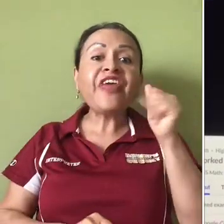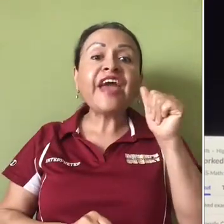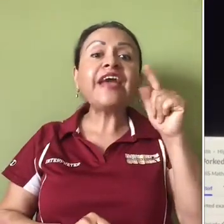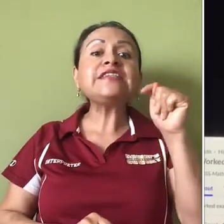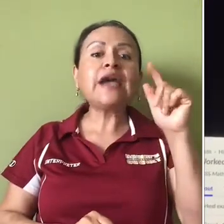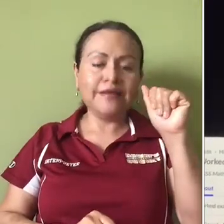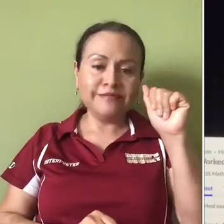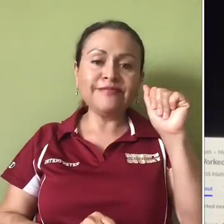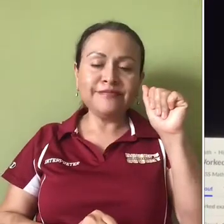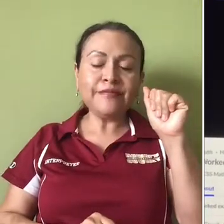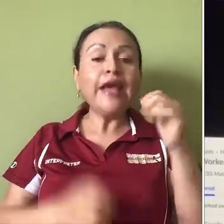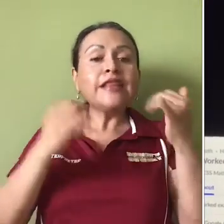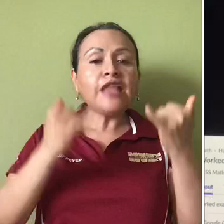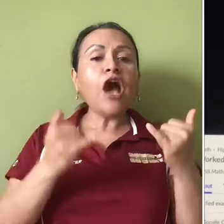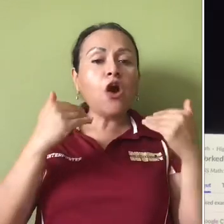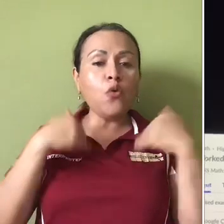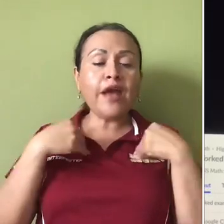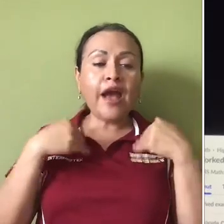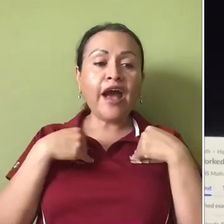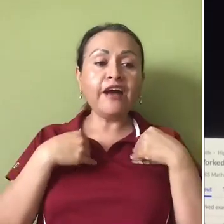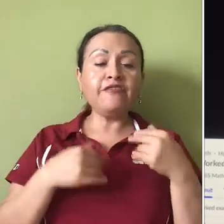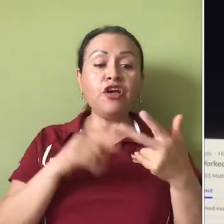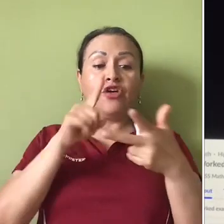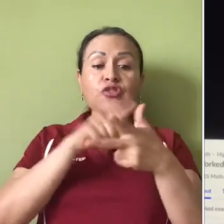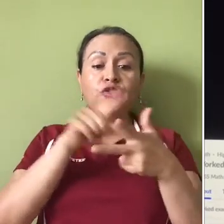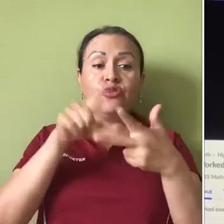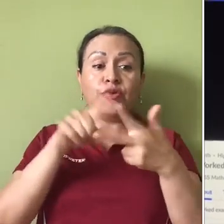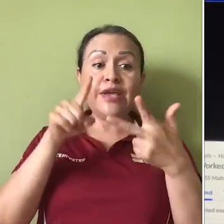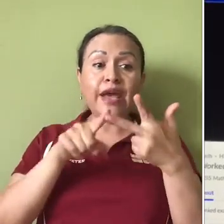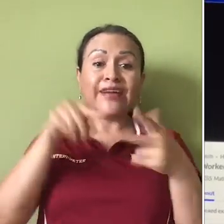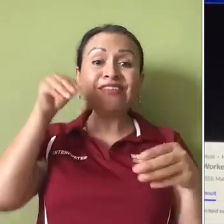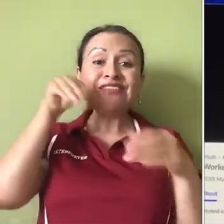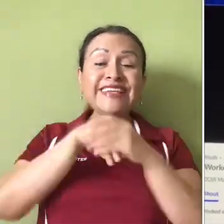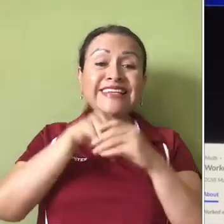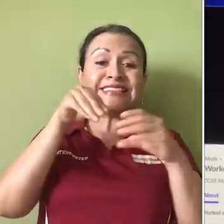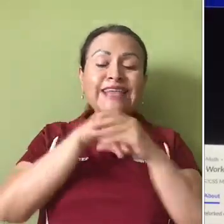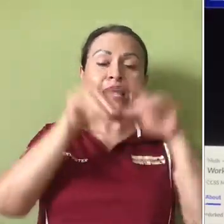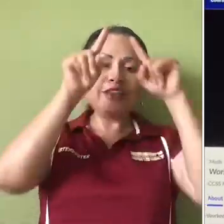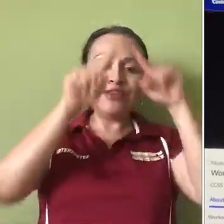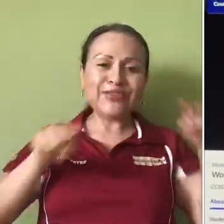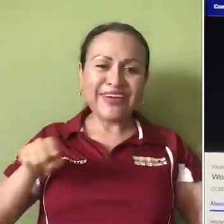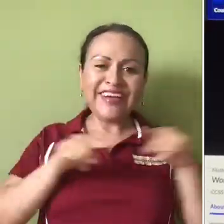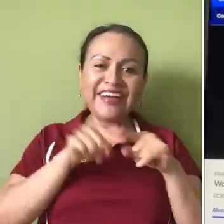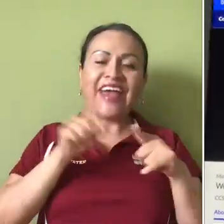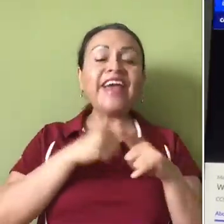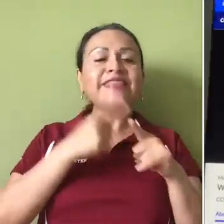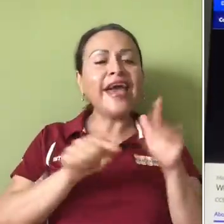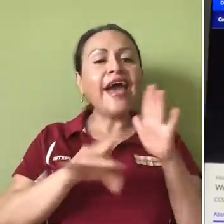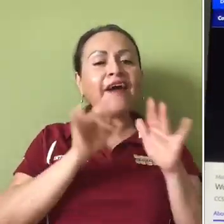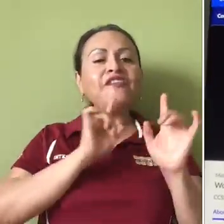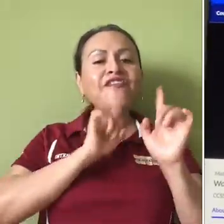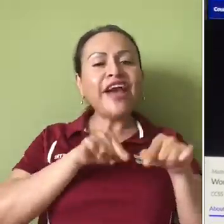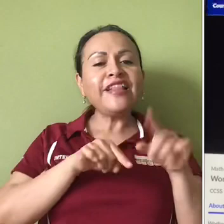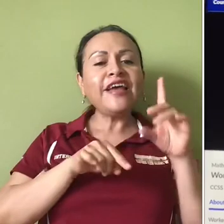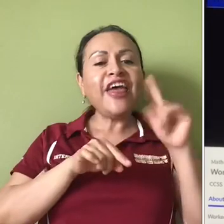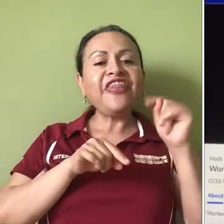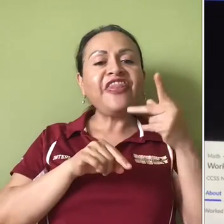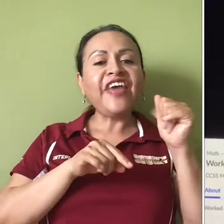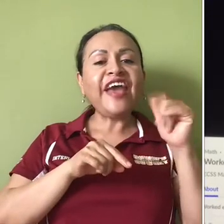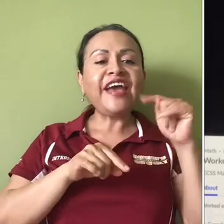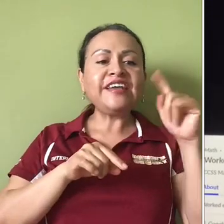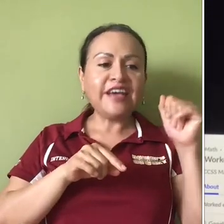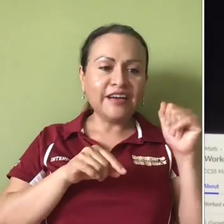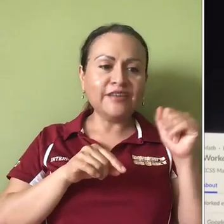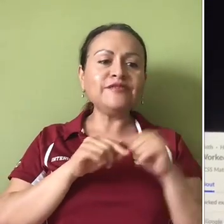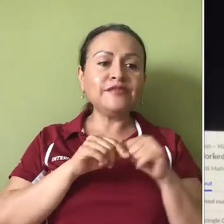have three angles in the triangle, and we just have to solve for theta, because we know this angle plus this angle